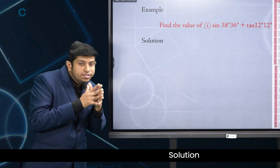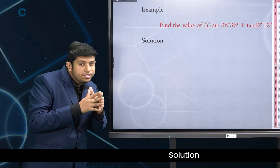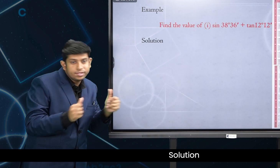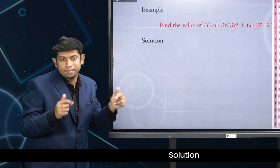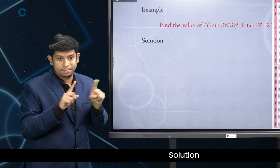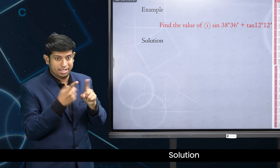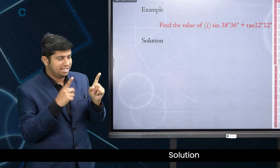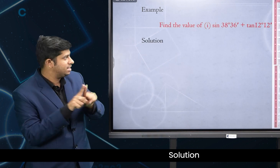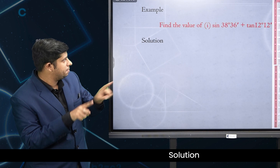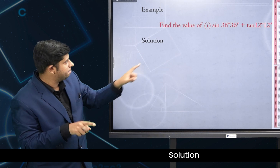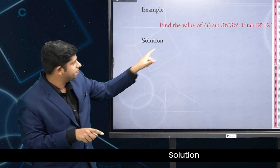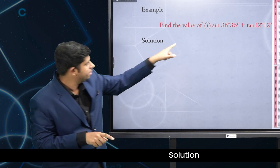Solution.